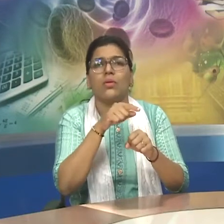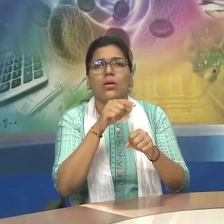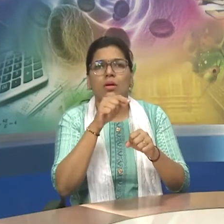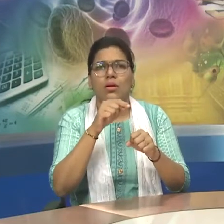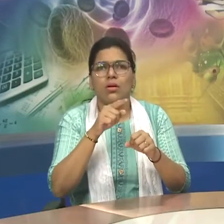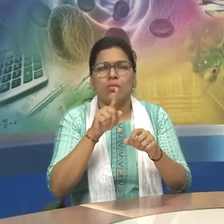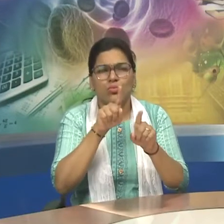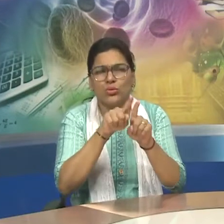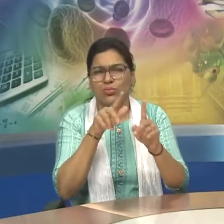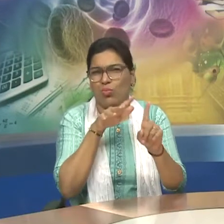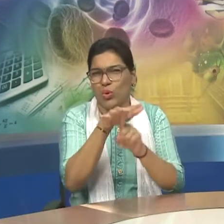boy